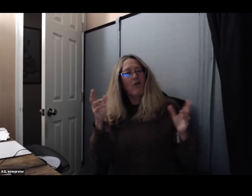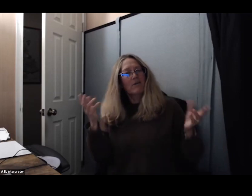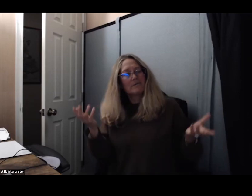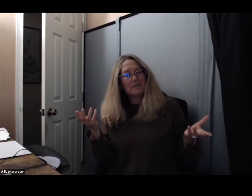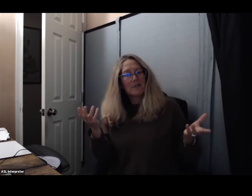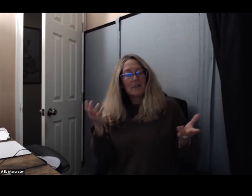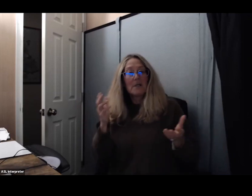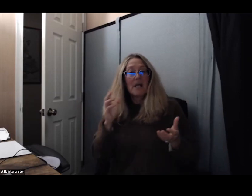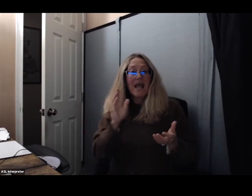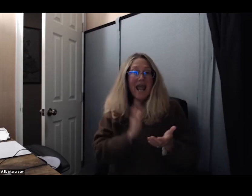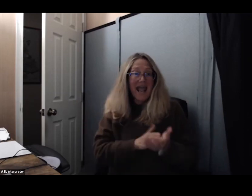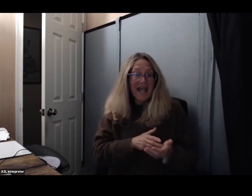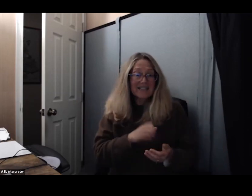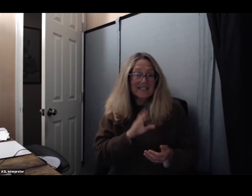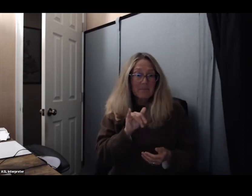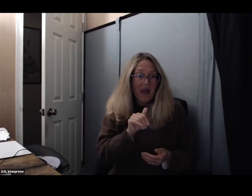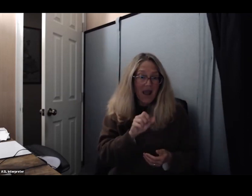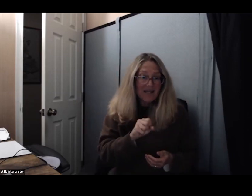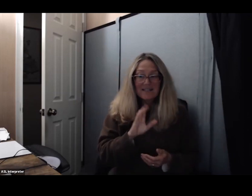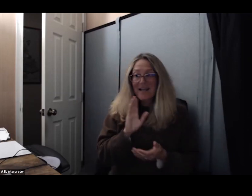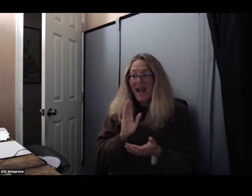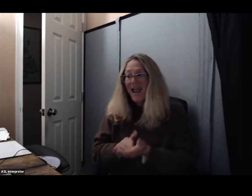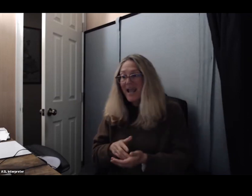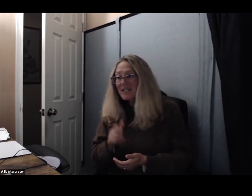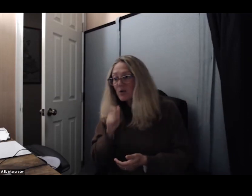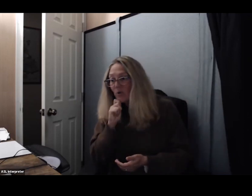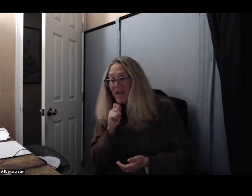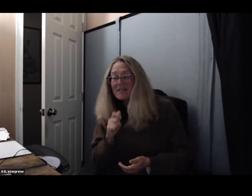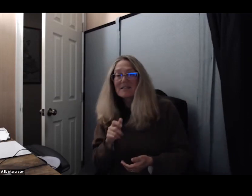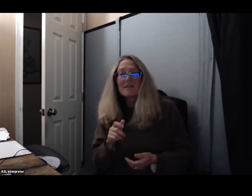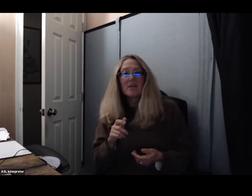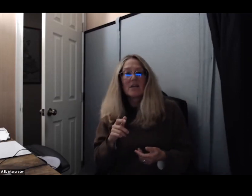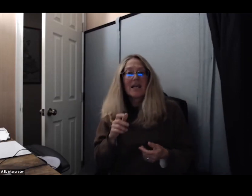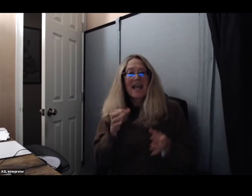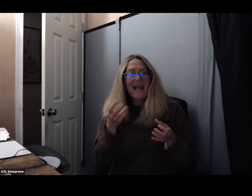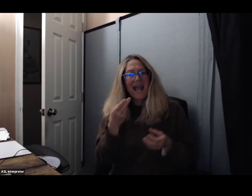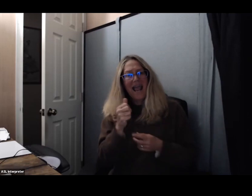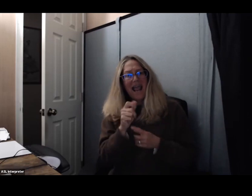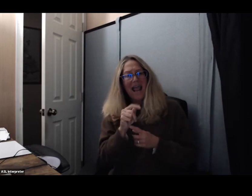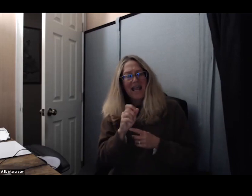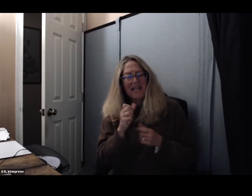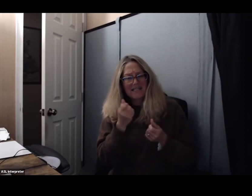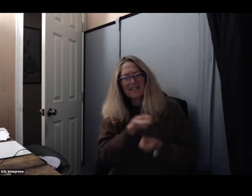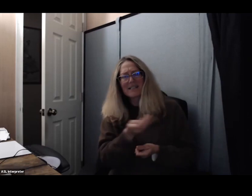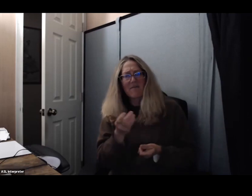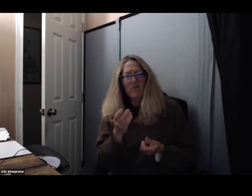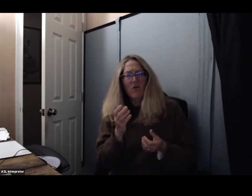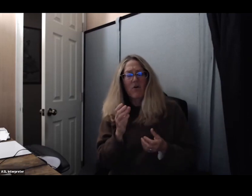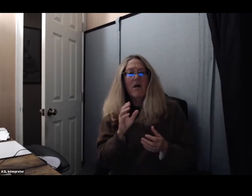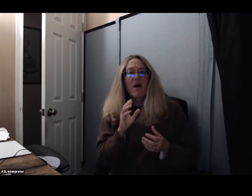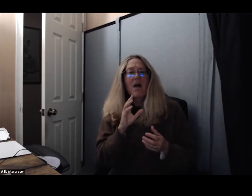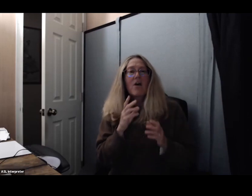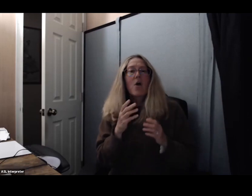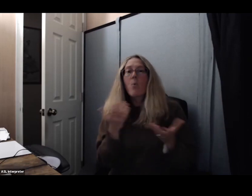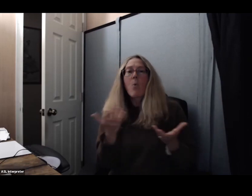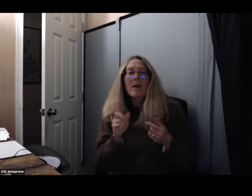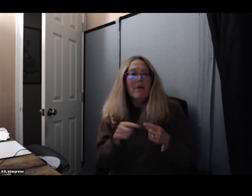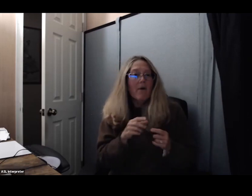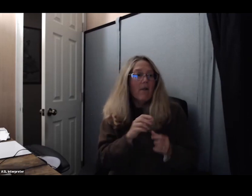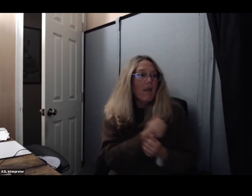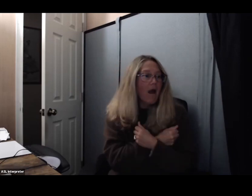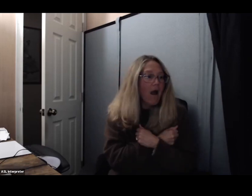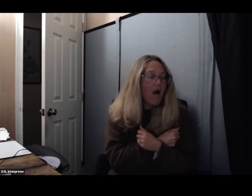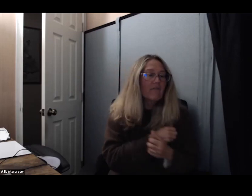discussing anti-bias or anti-racism, words associated with hate outnumber words that reflect ideals of love,